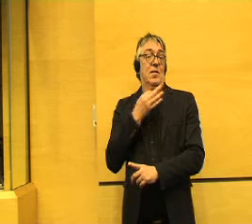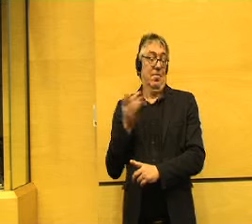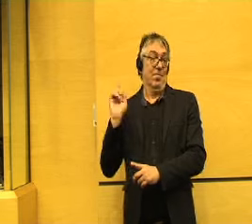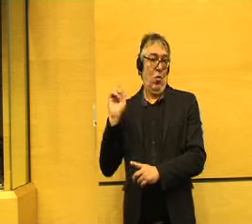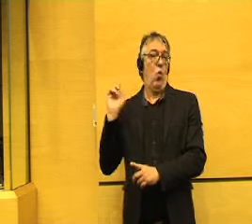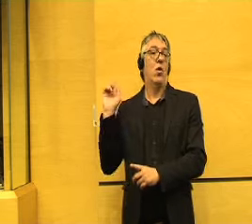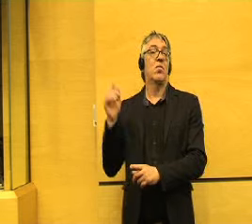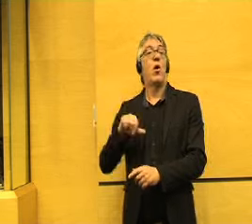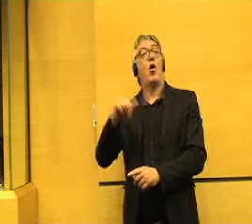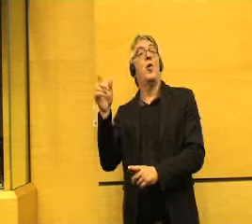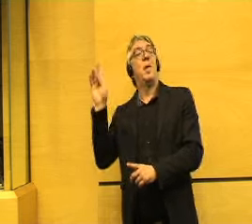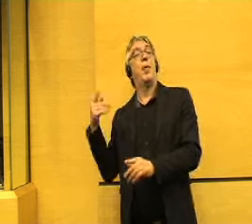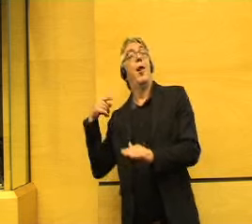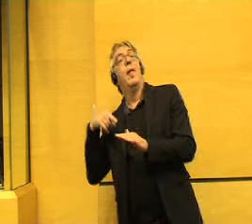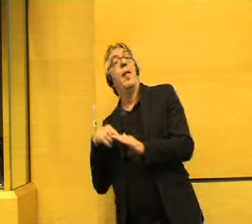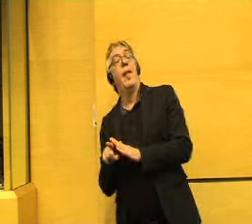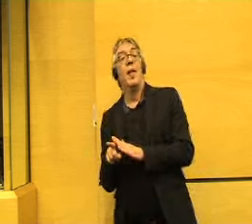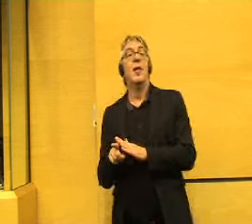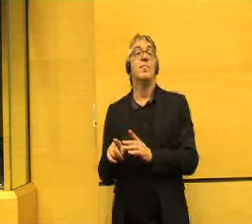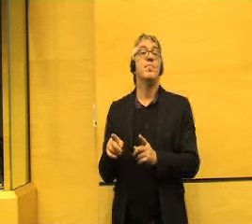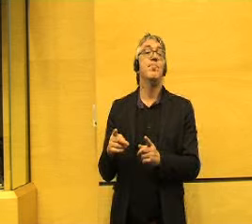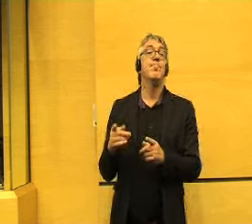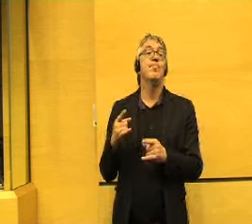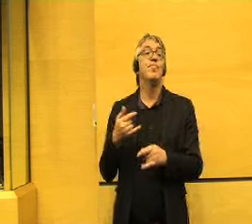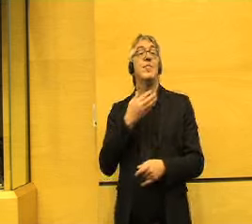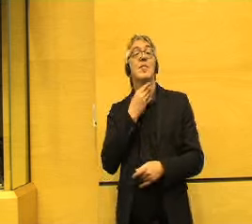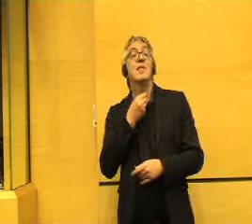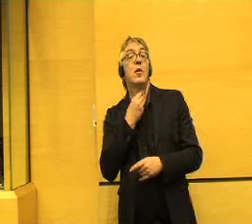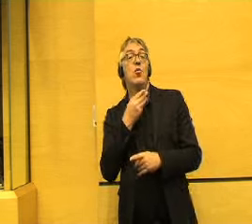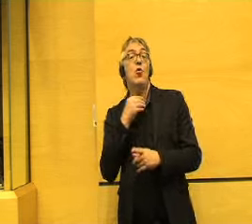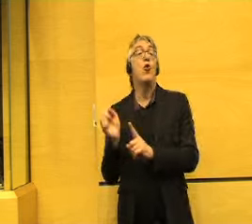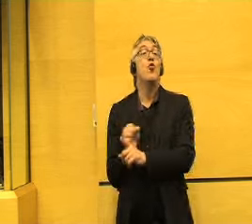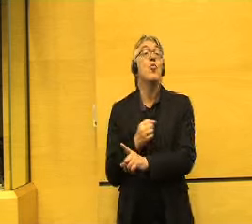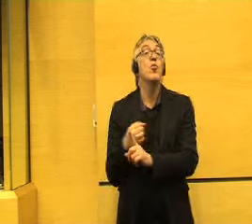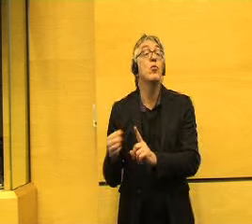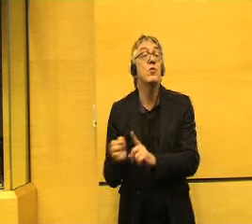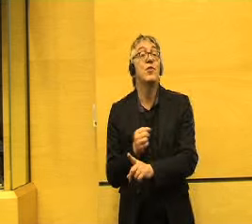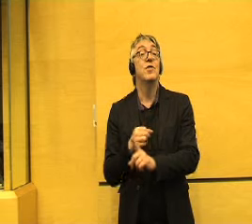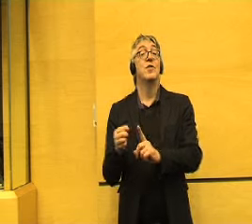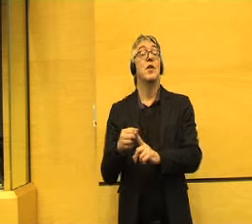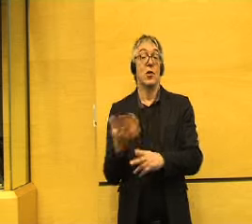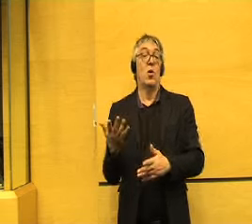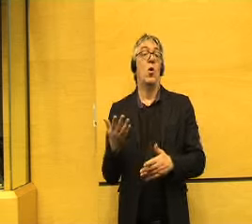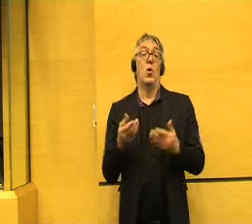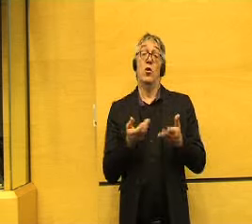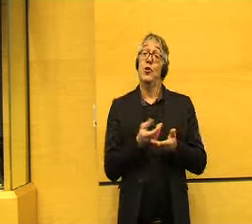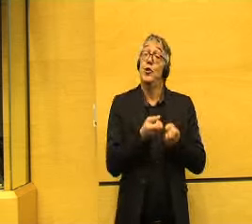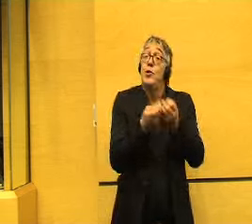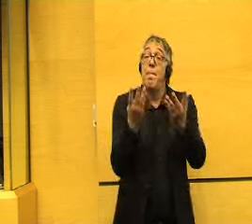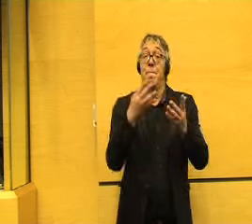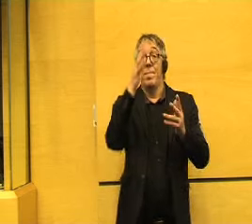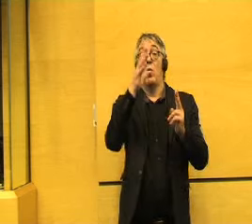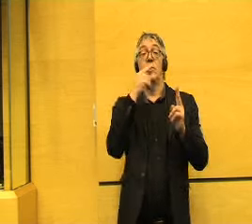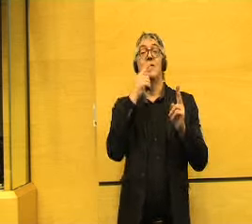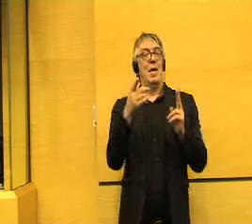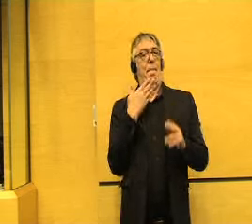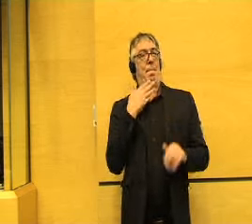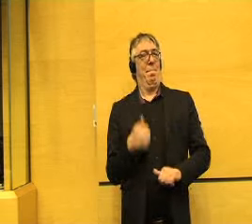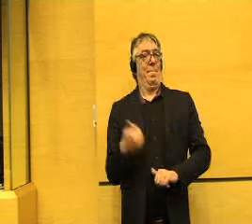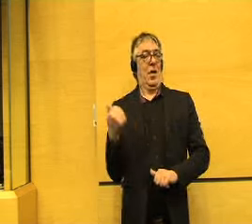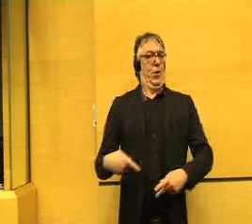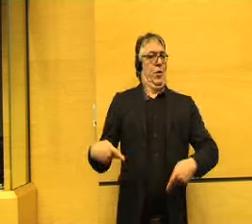pregnancy. Therefore, some parents decided to have their children sterilized. Most cases